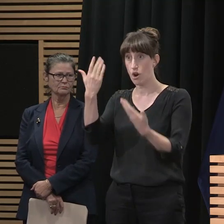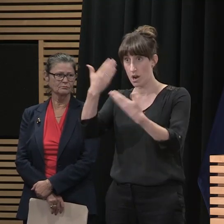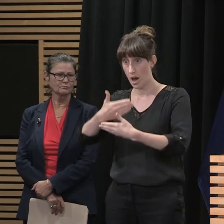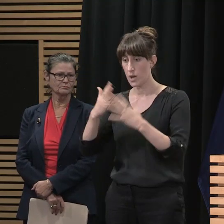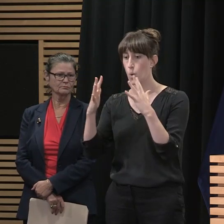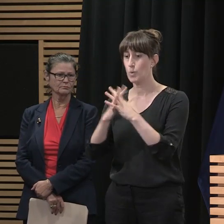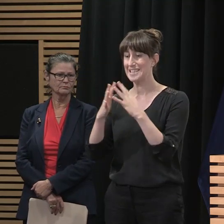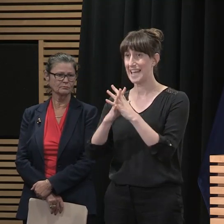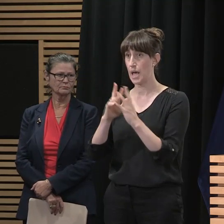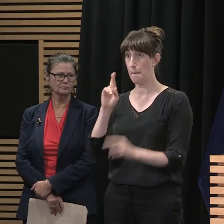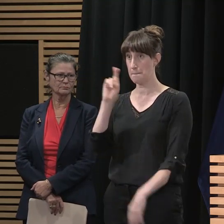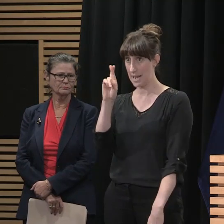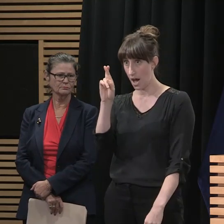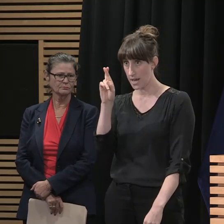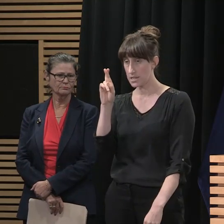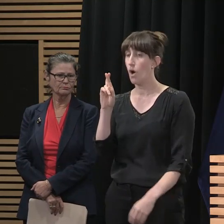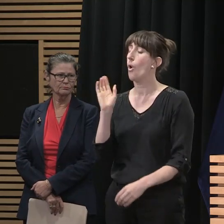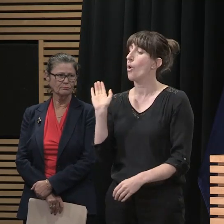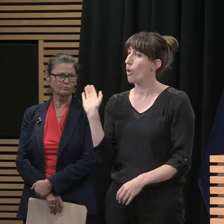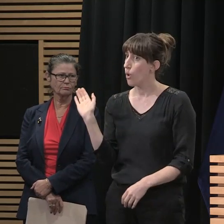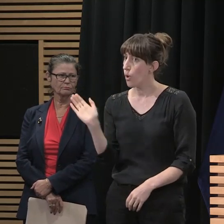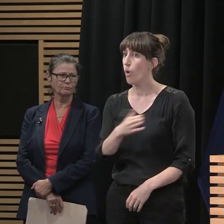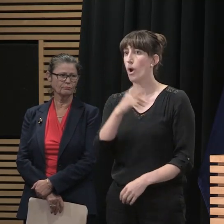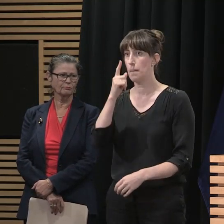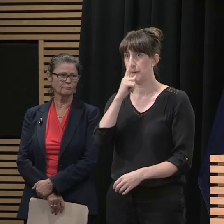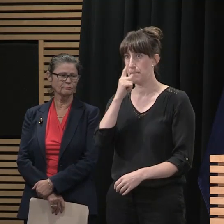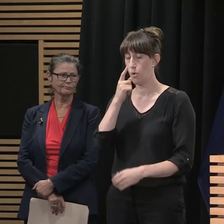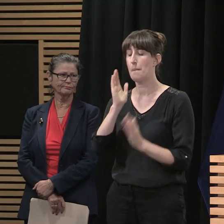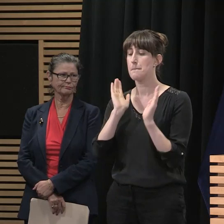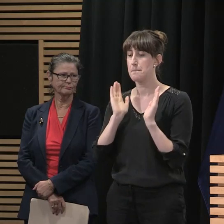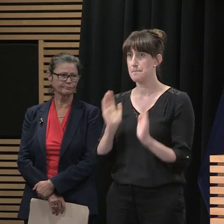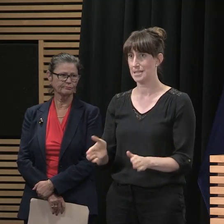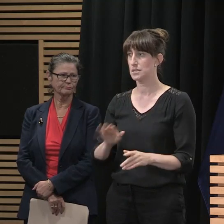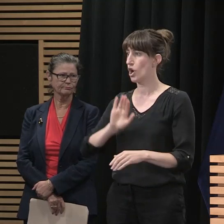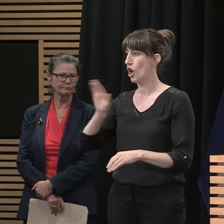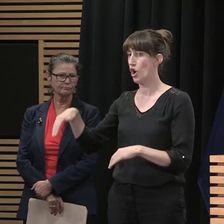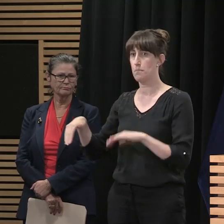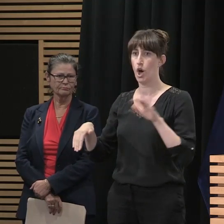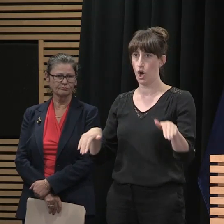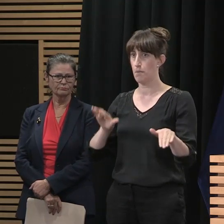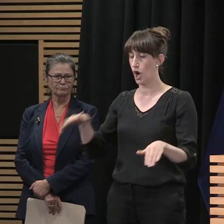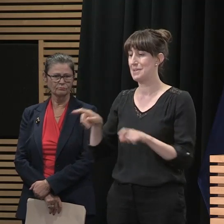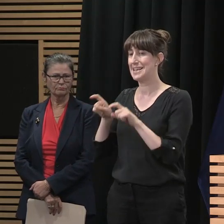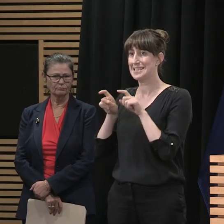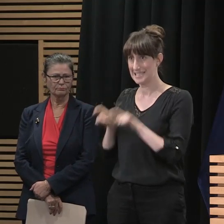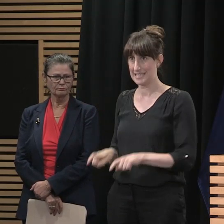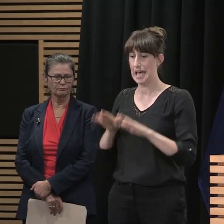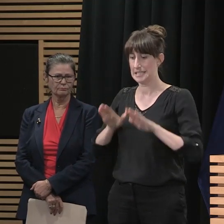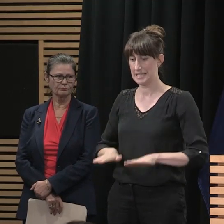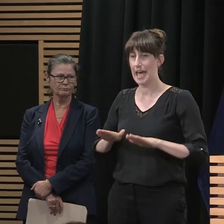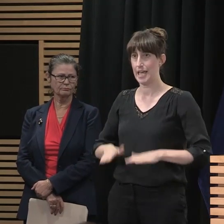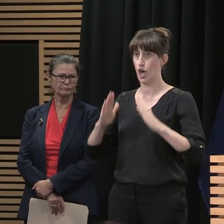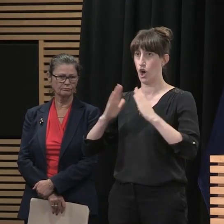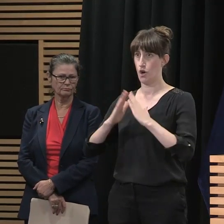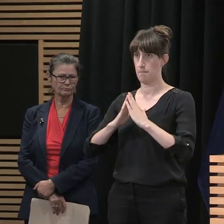must stay at home unless they're working in essential services, and Paul will talk more about that a little bit later. This means that people